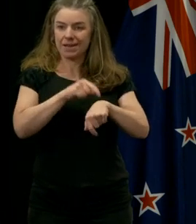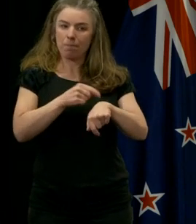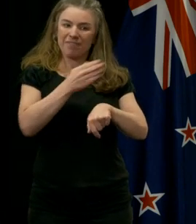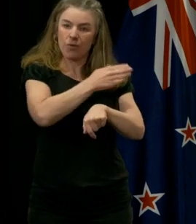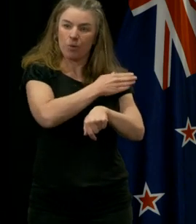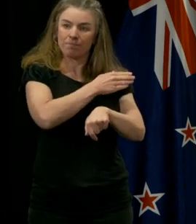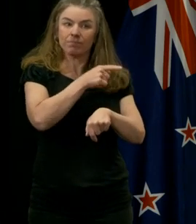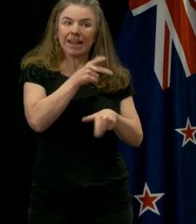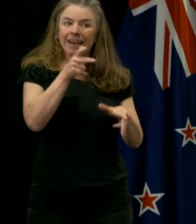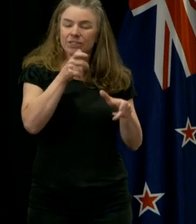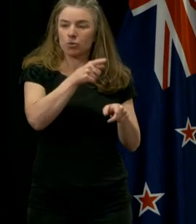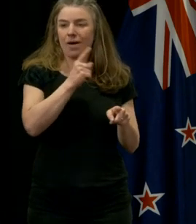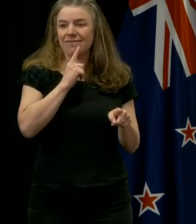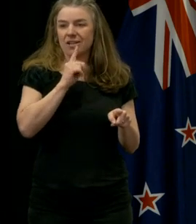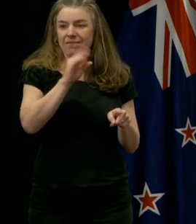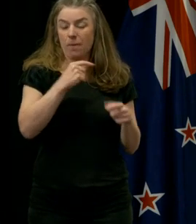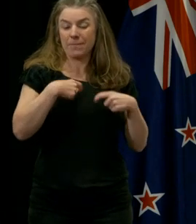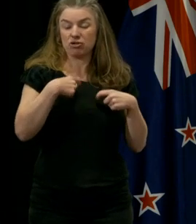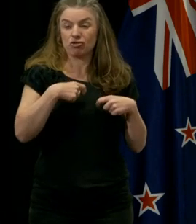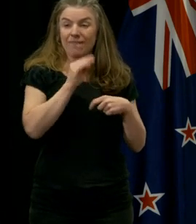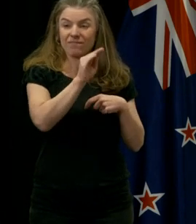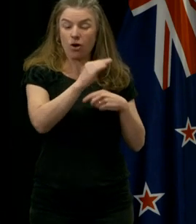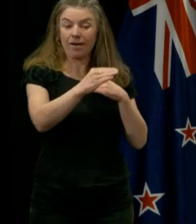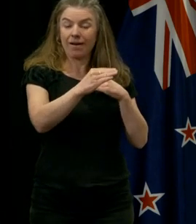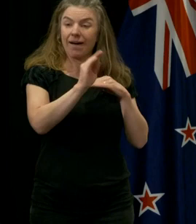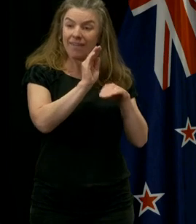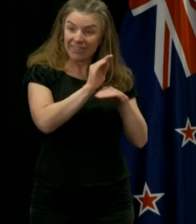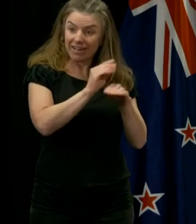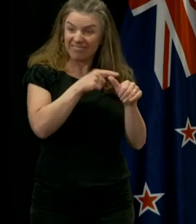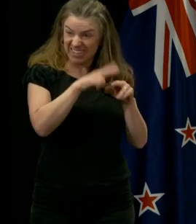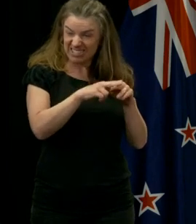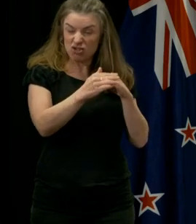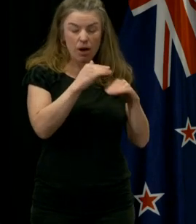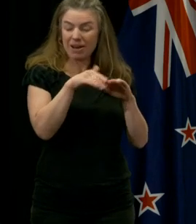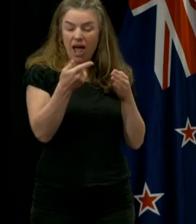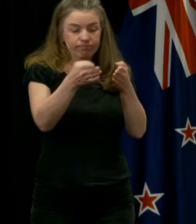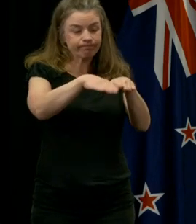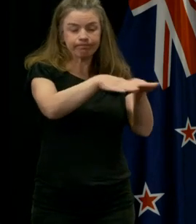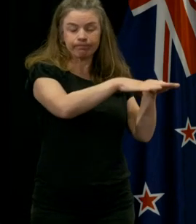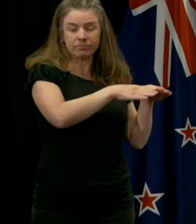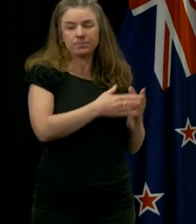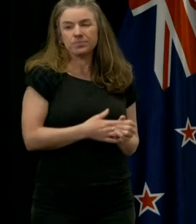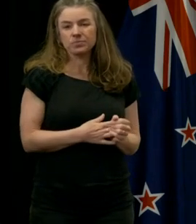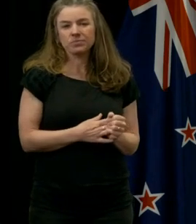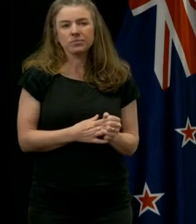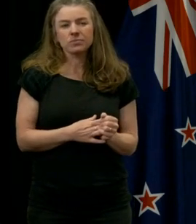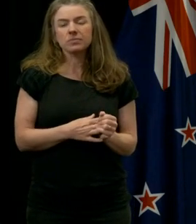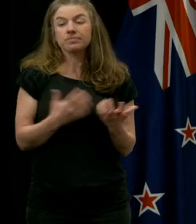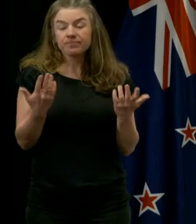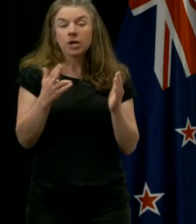the advice of MFAT, because now that window is closing or has closed. Just to give you a sense of New Zealanders